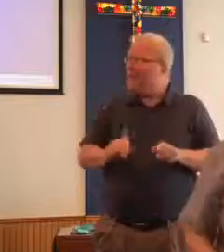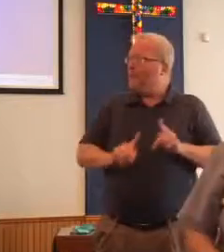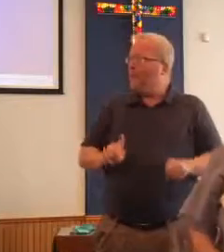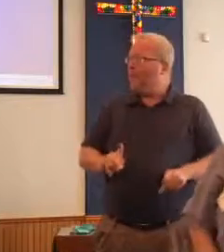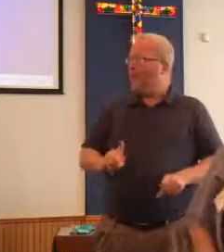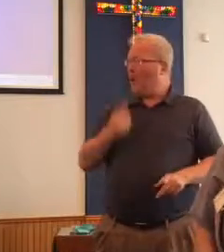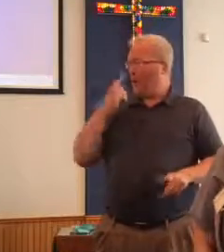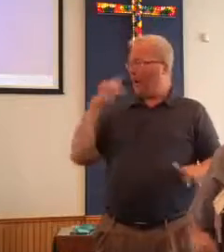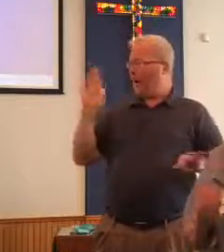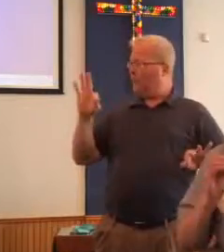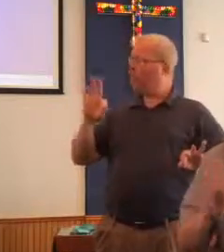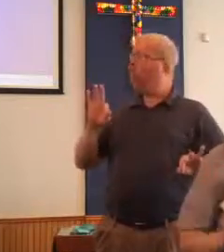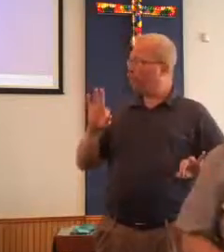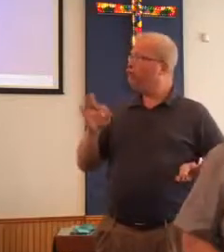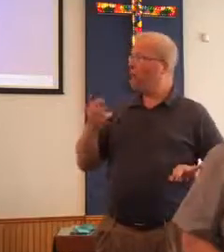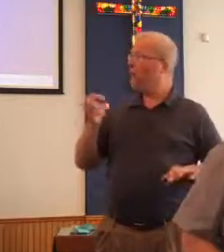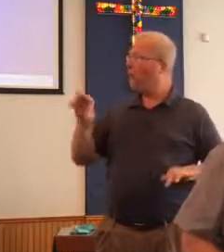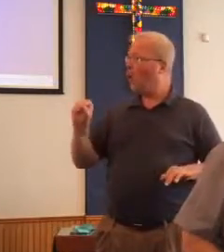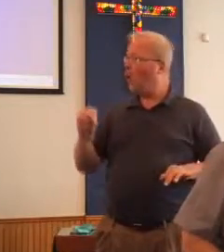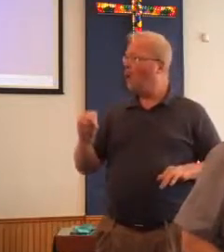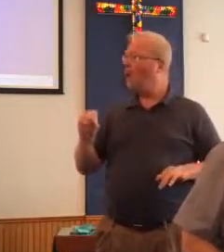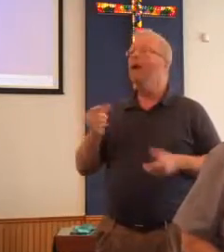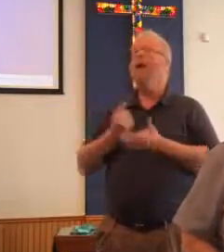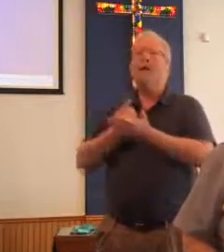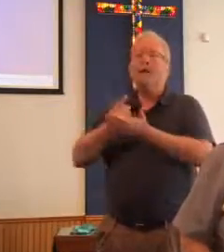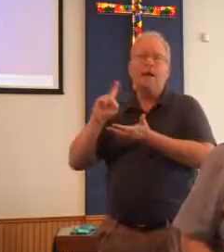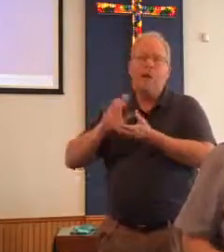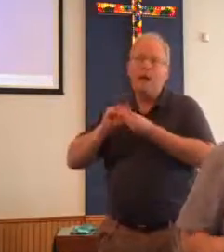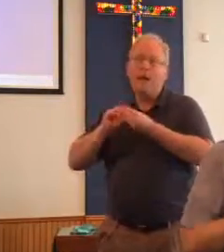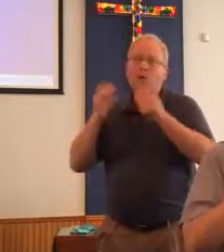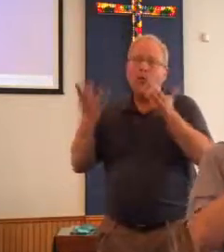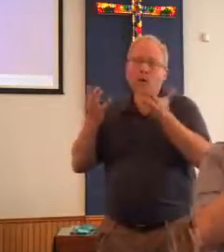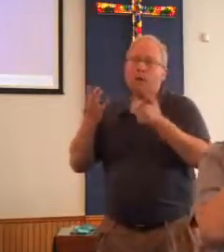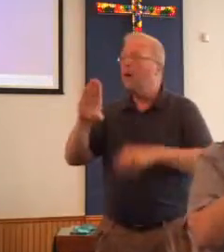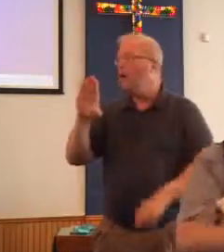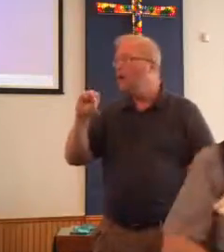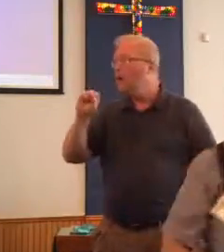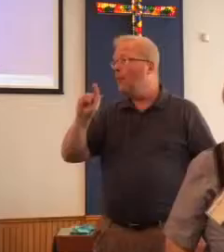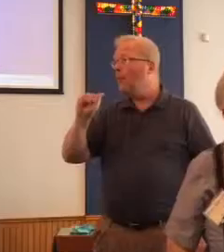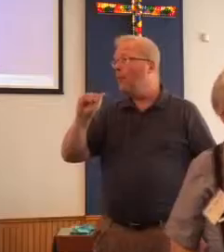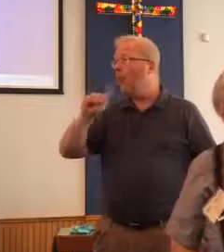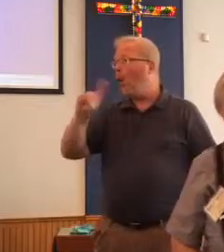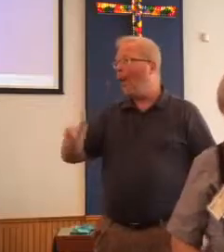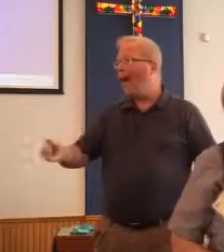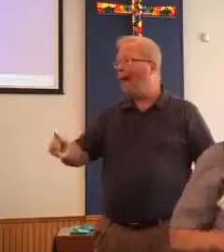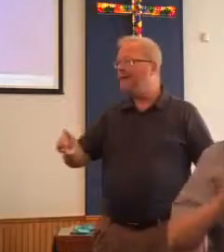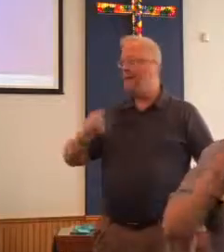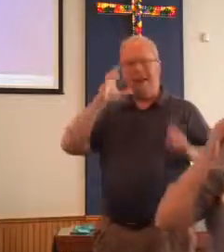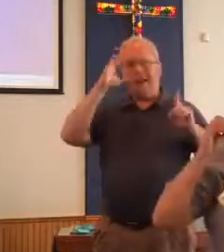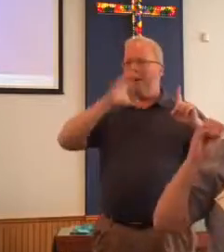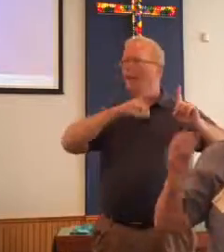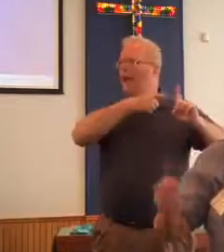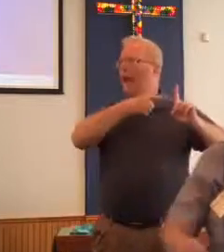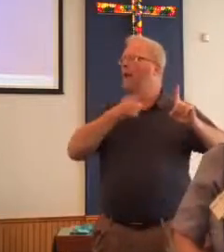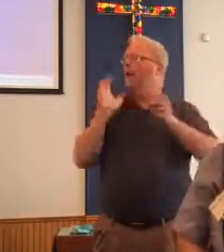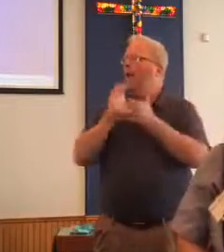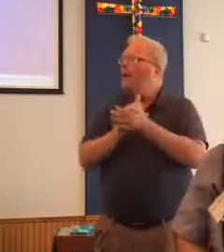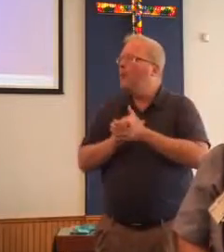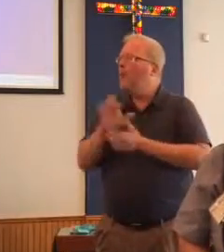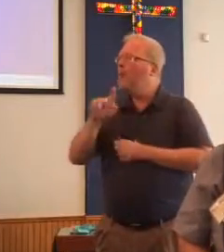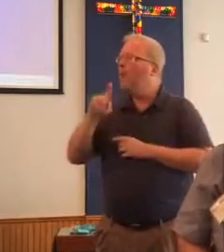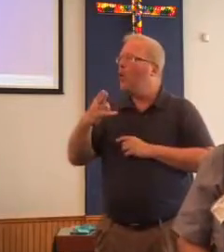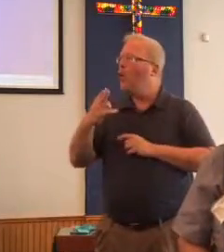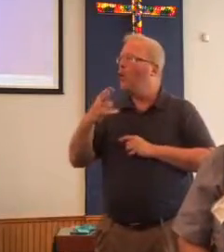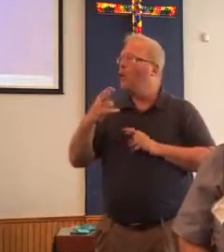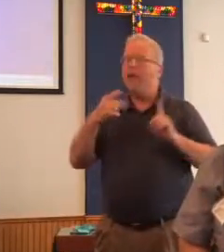Remember that last week we talked about Boaz, who married Ruth and became an ancestor